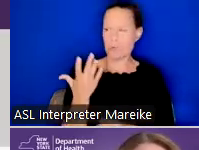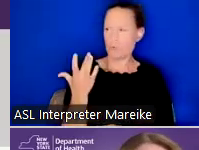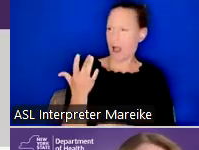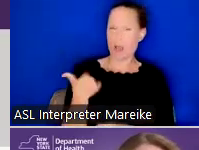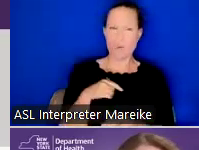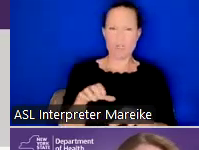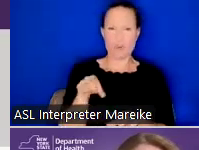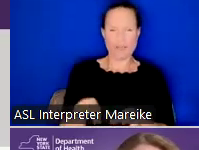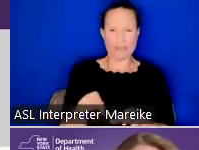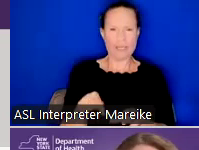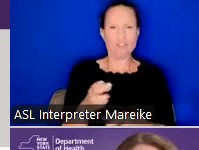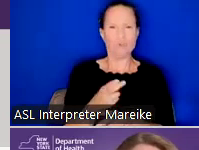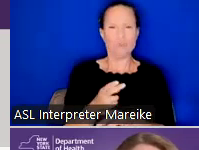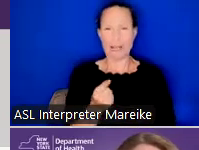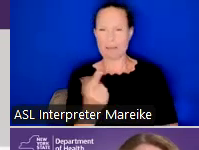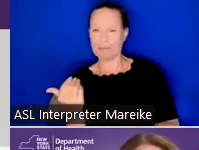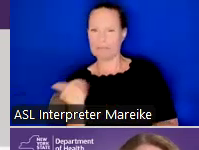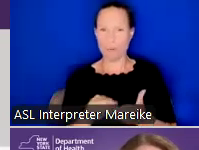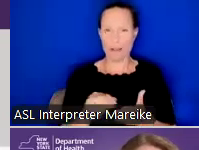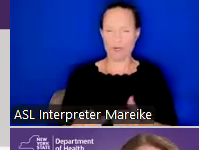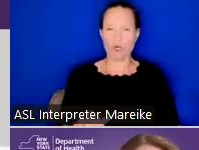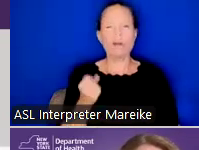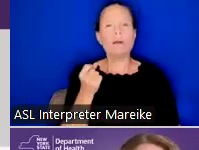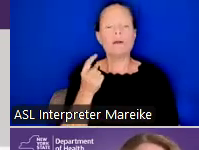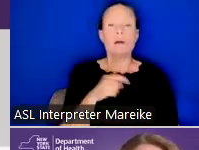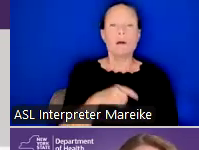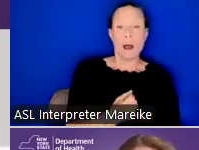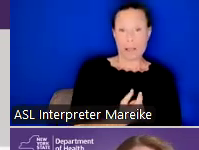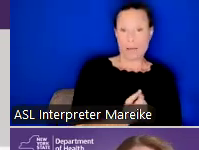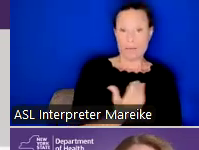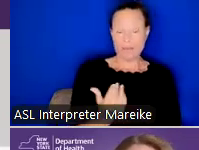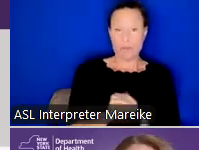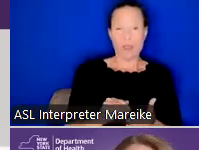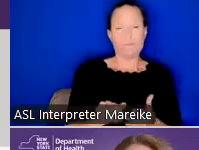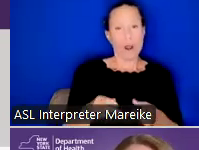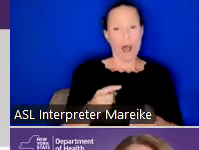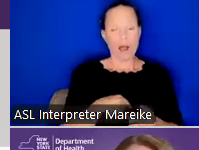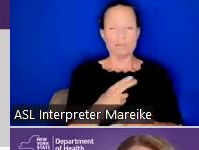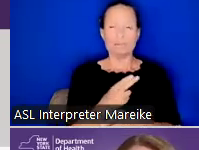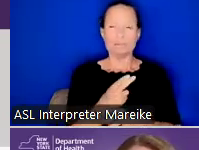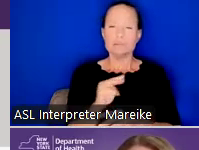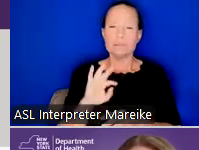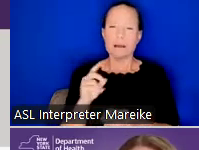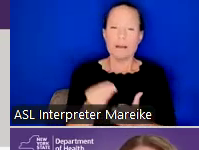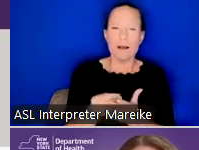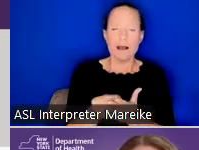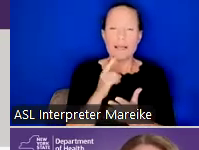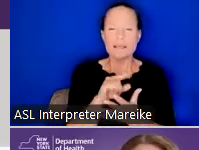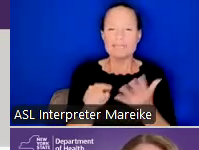through an 1115 waiver. 1115 waiver allows us to use Medicaid funds for